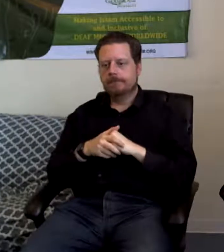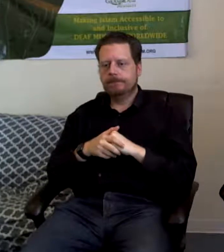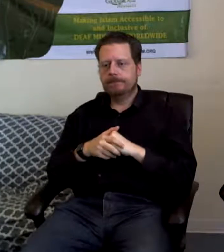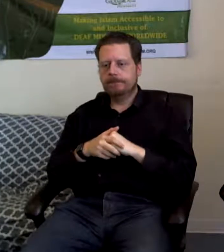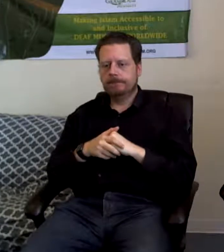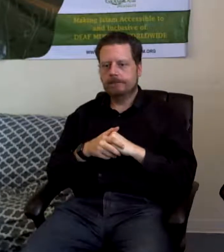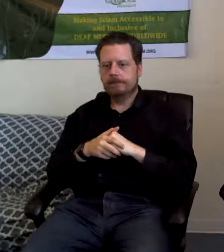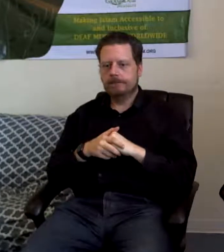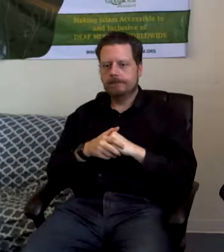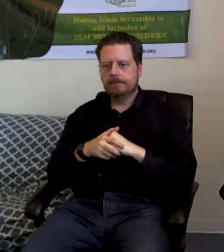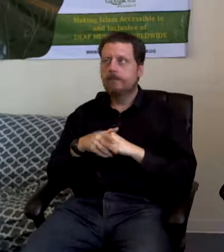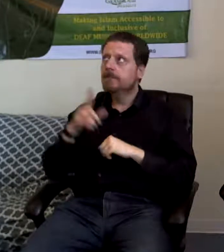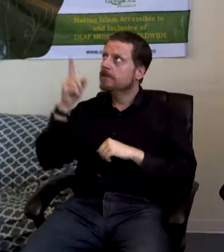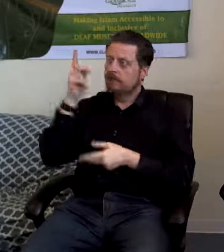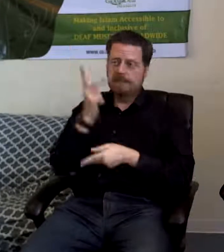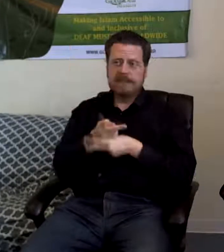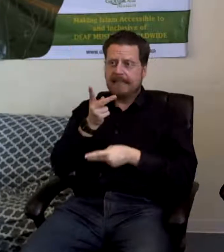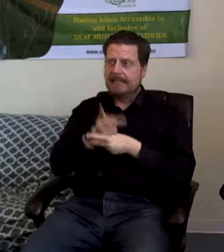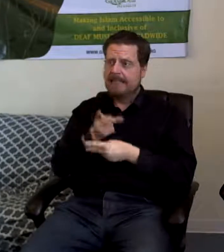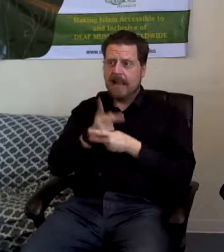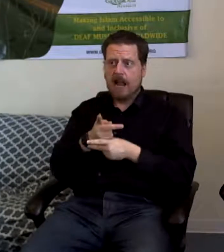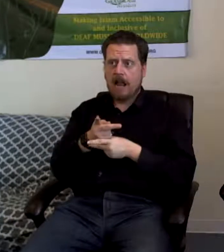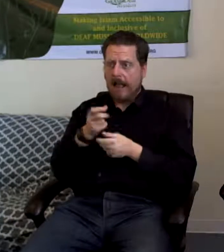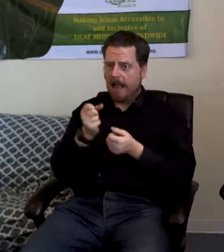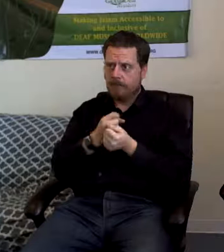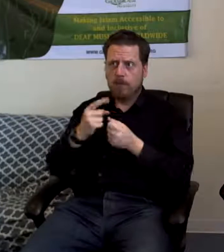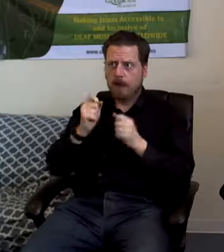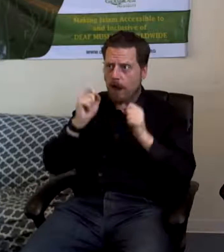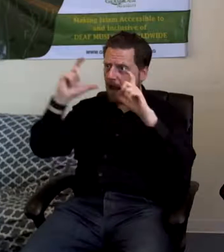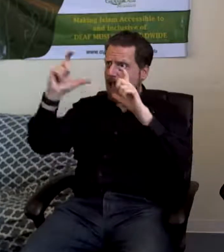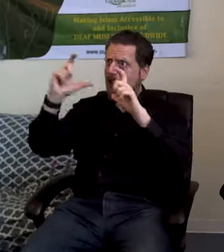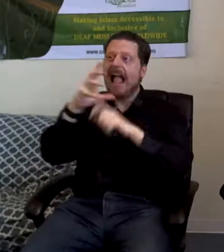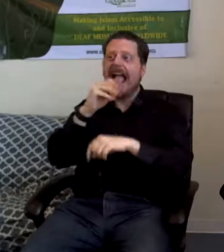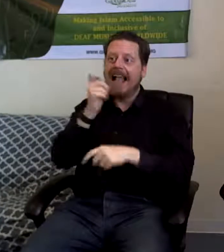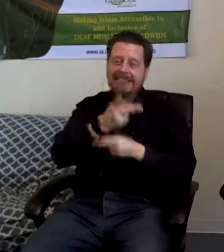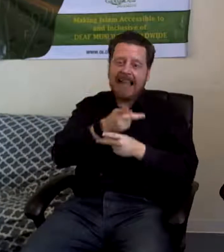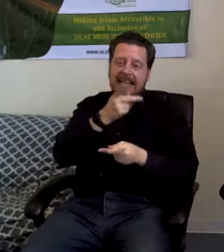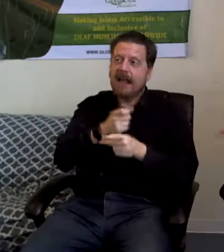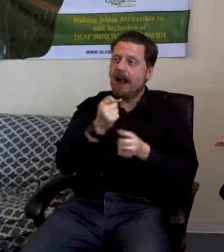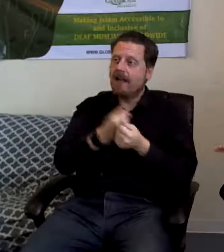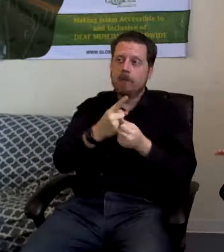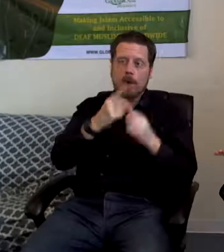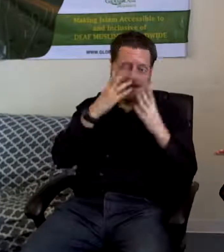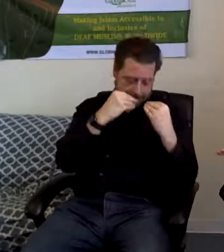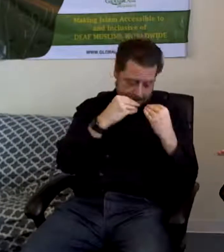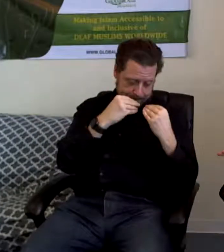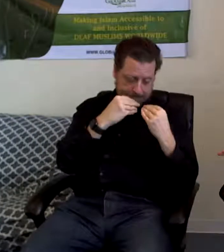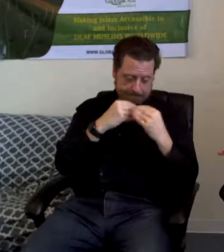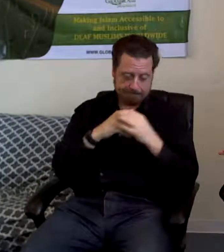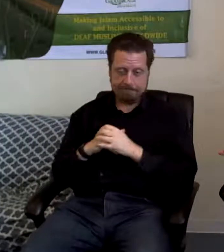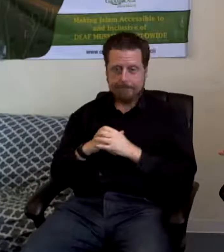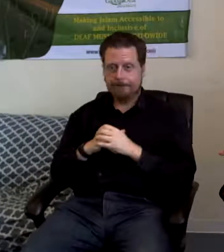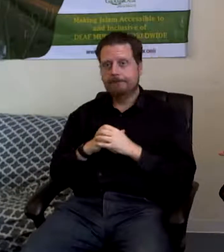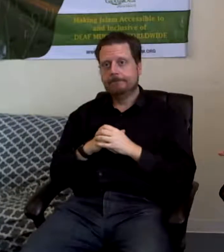So Allah takes care of those who are up, and He takes care of those who are asleep.